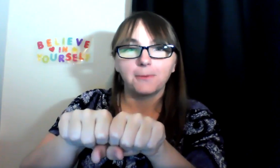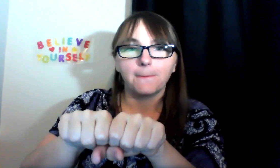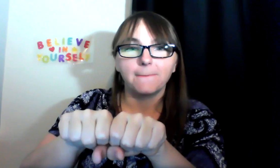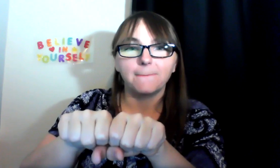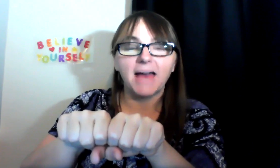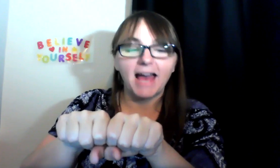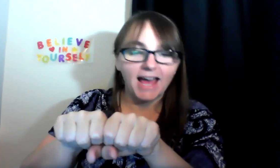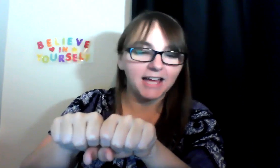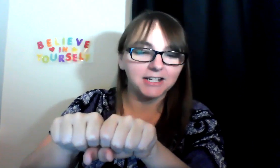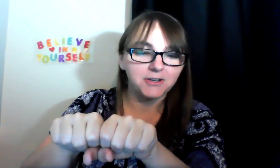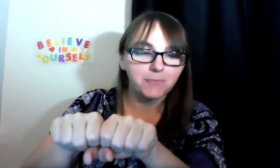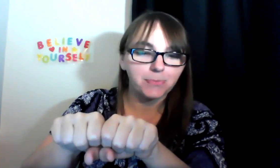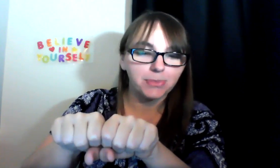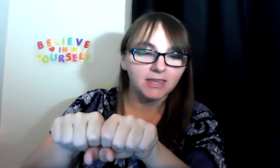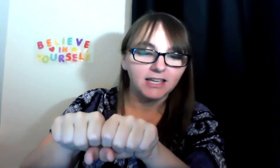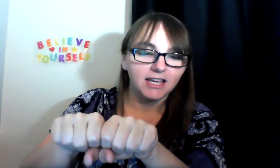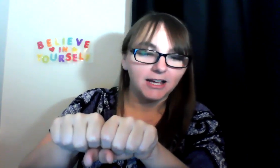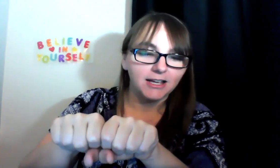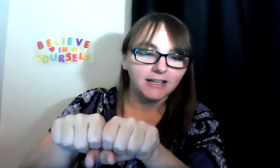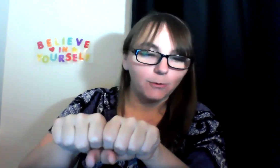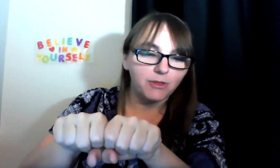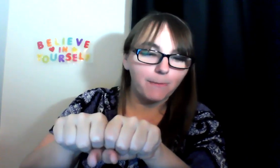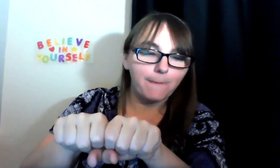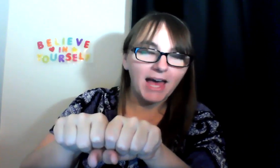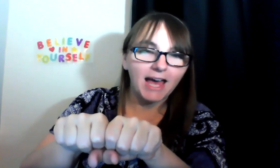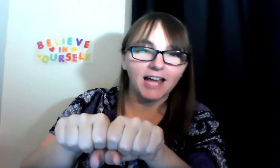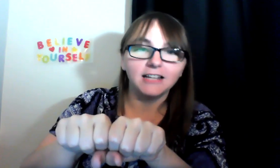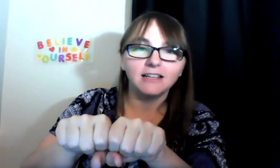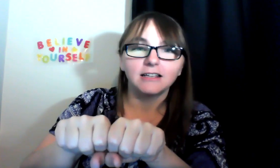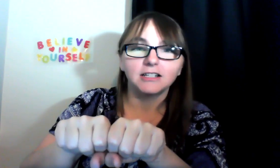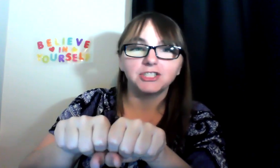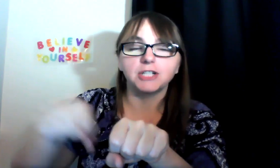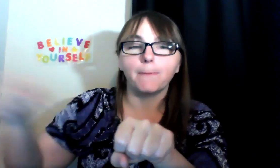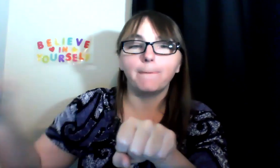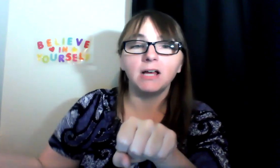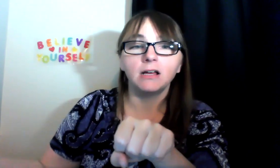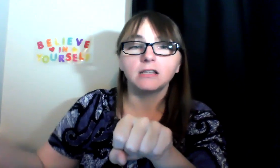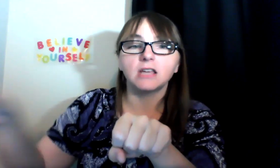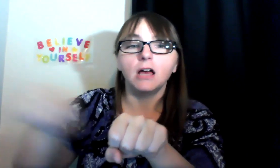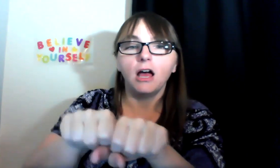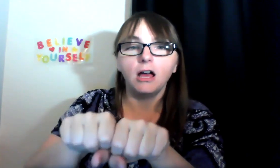Bad. With bad change b to h.